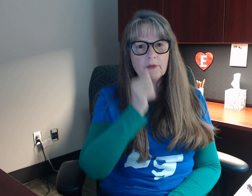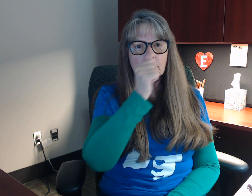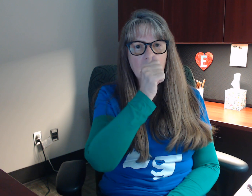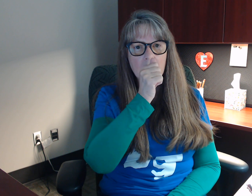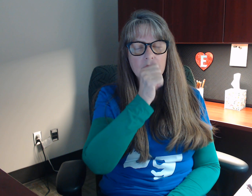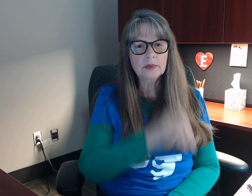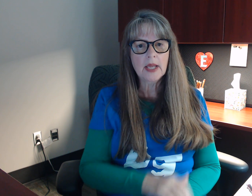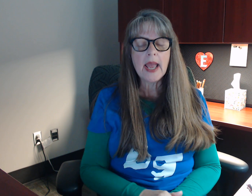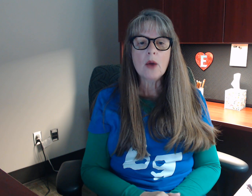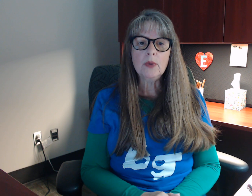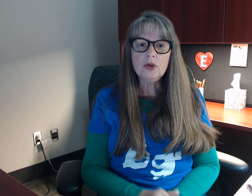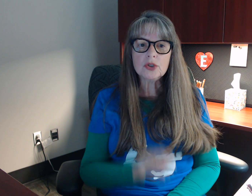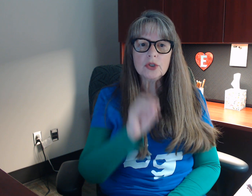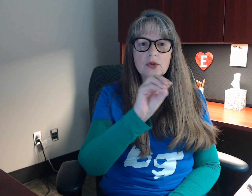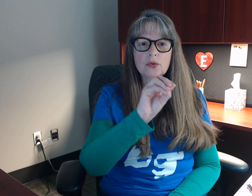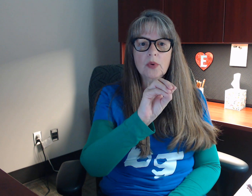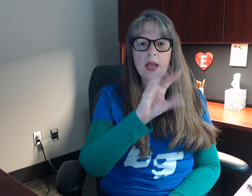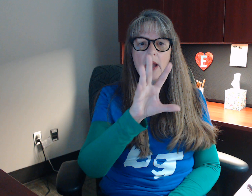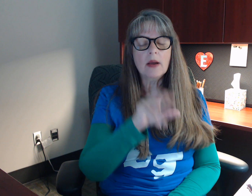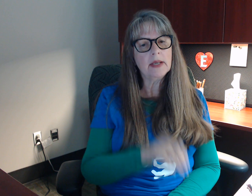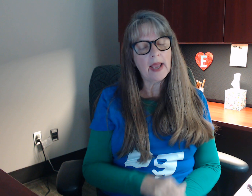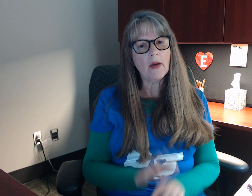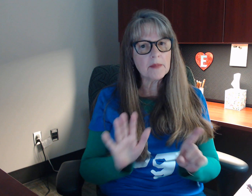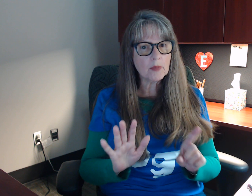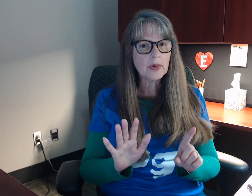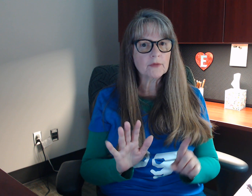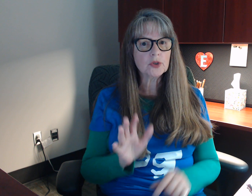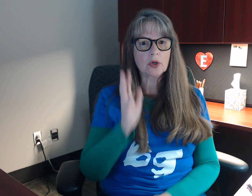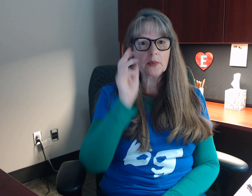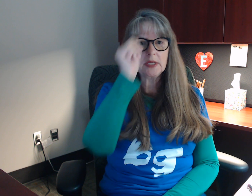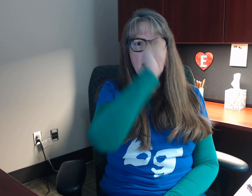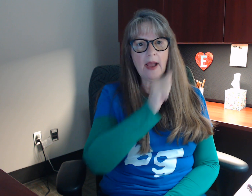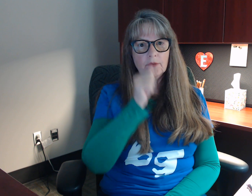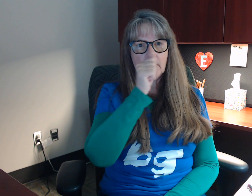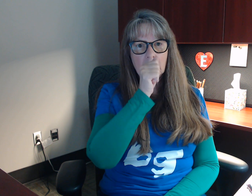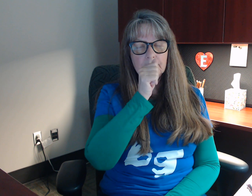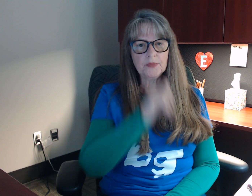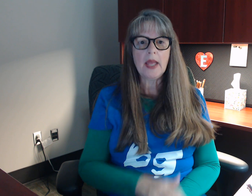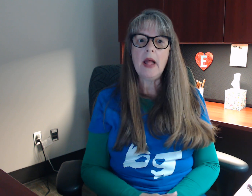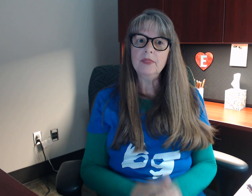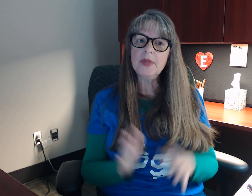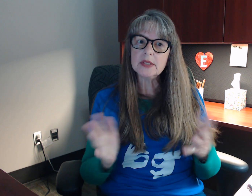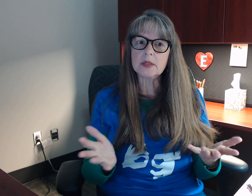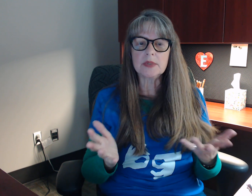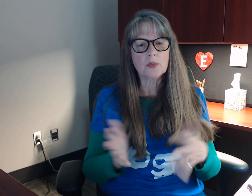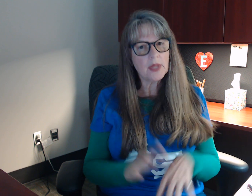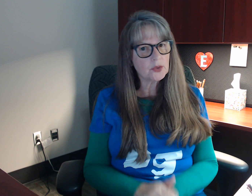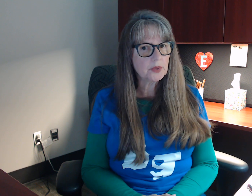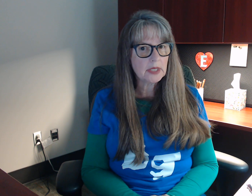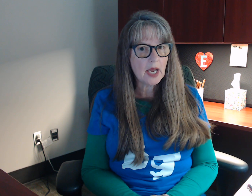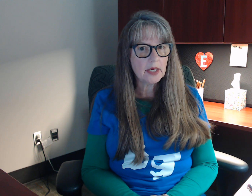Africa. We used to do, now I remember when I first started, we did Africa. And then someone said, well, that's really kind